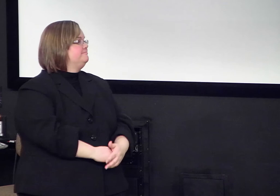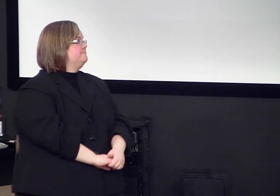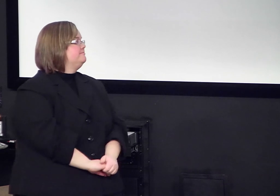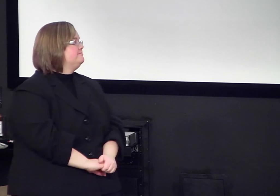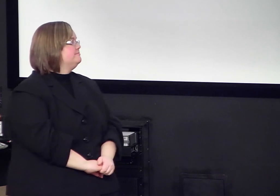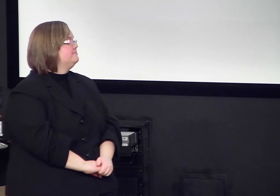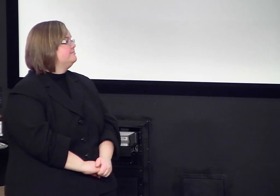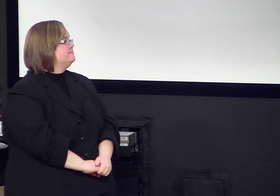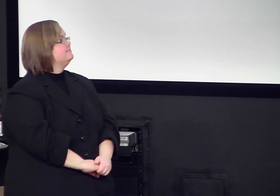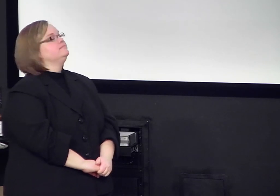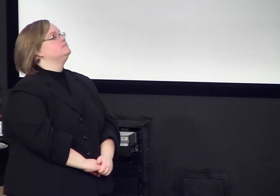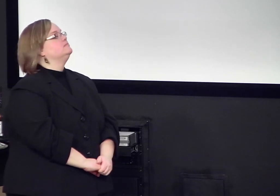interpreted interactions?